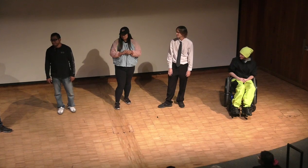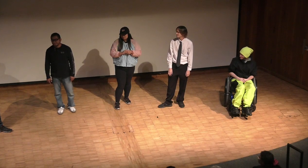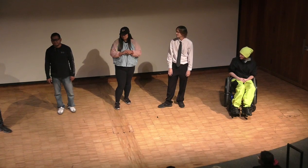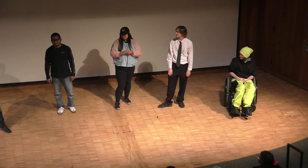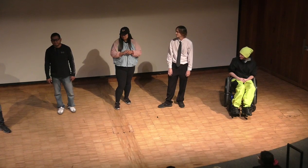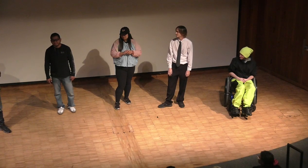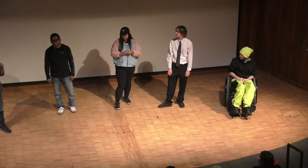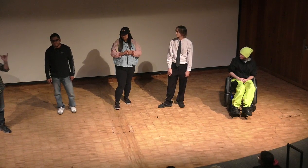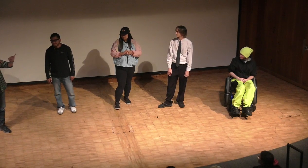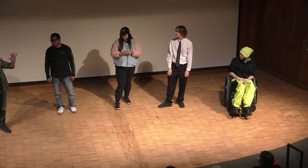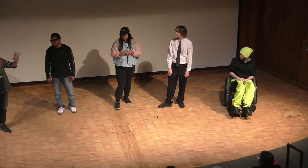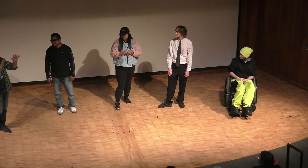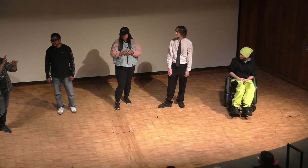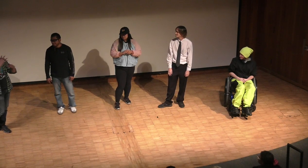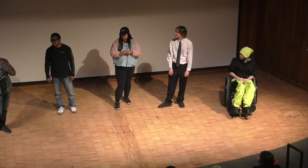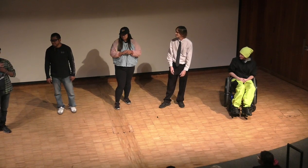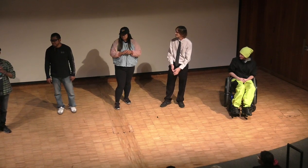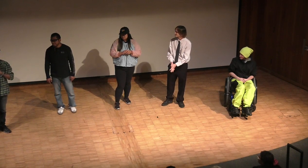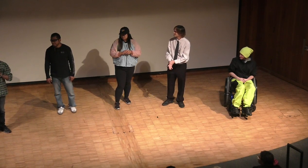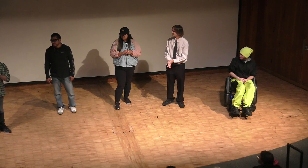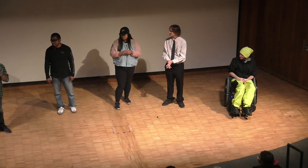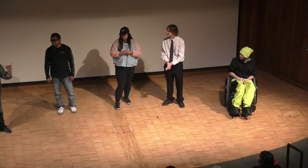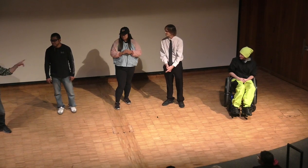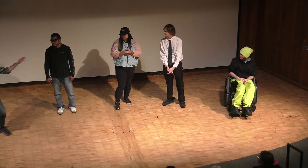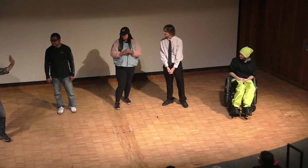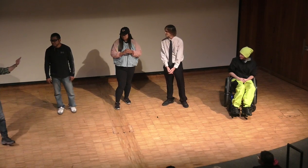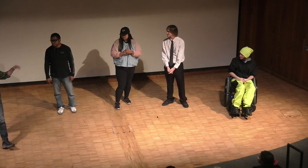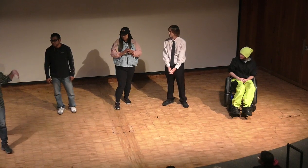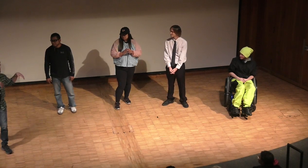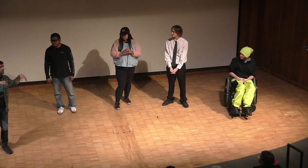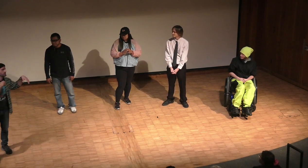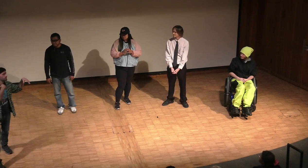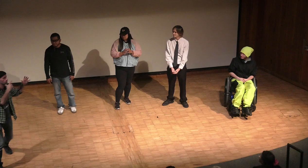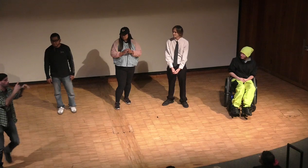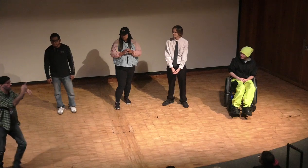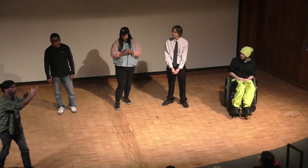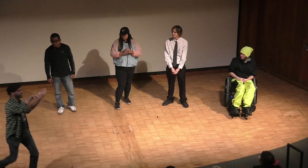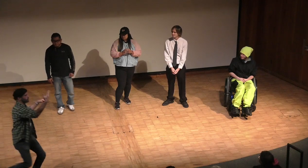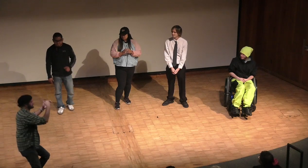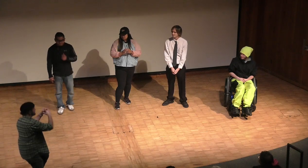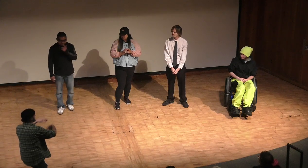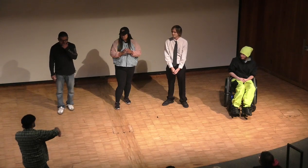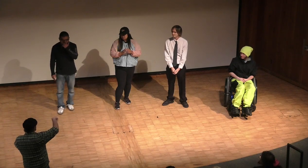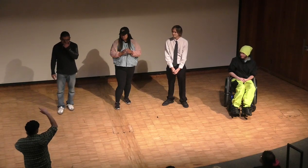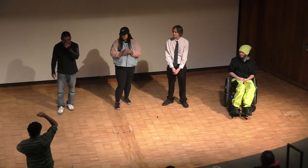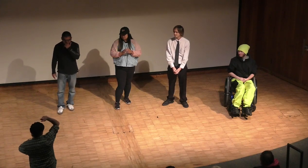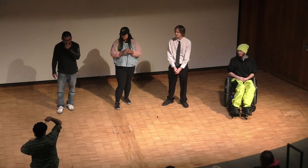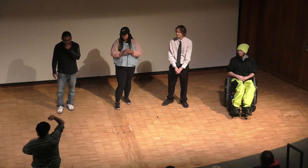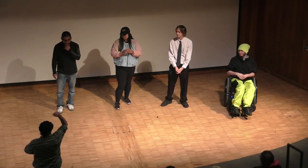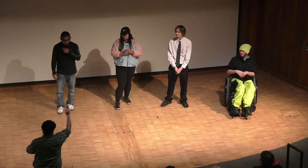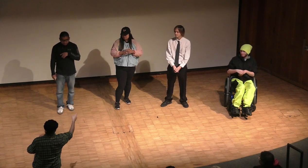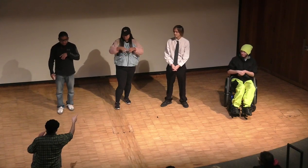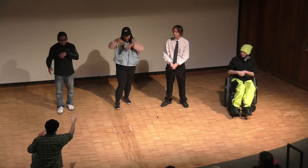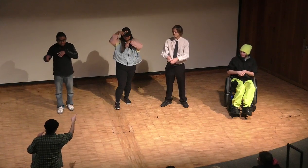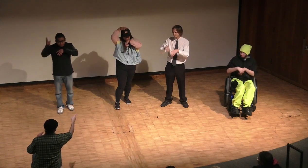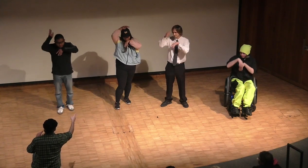ears fall back. It's just like that. You have that inside you. So, okay, we'll do 1, 2, 3, 4.